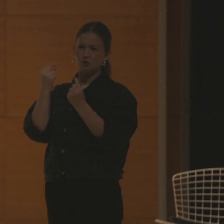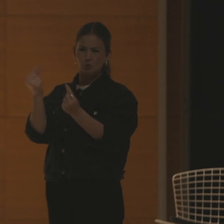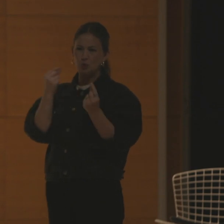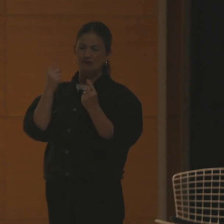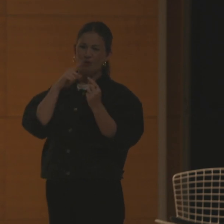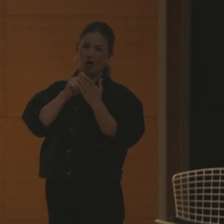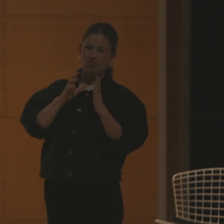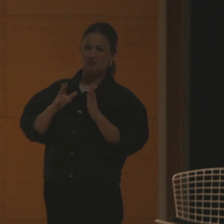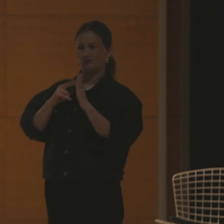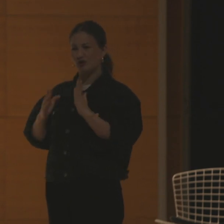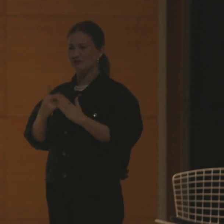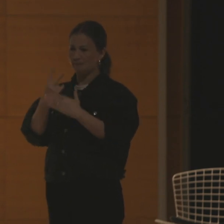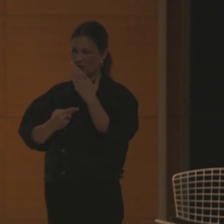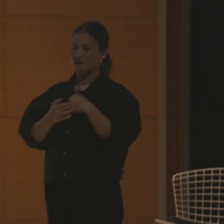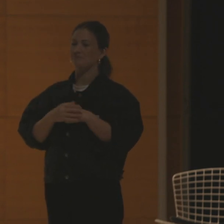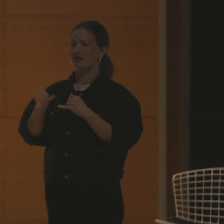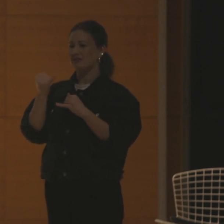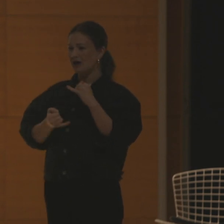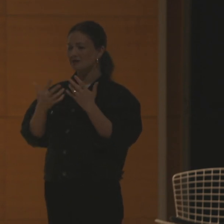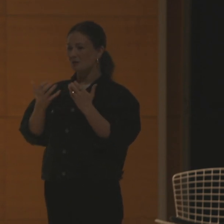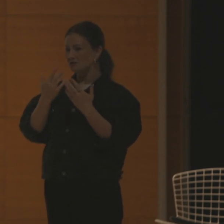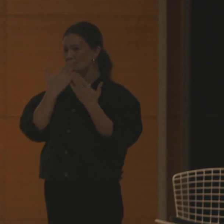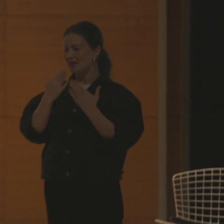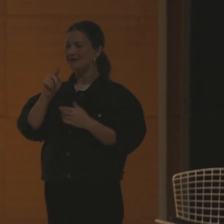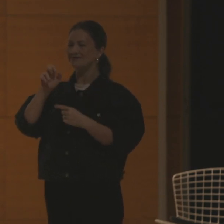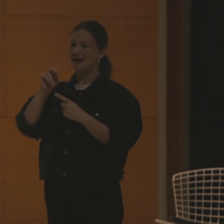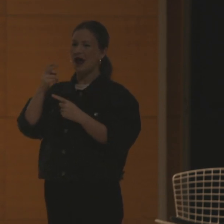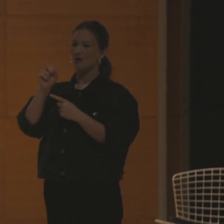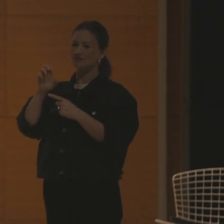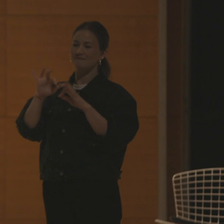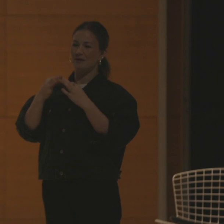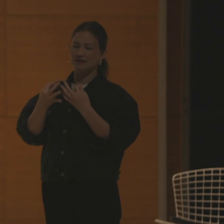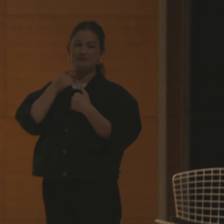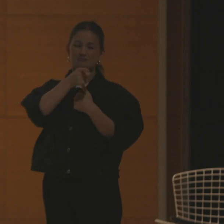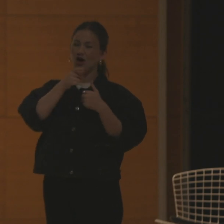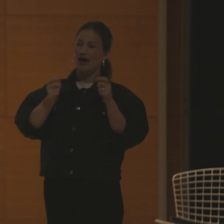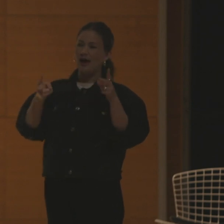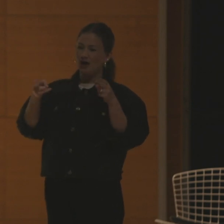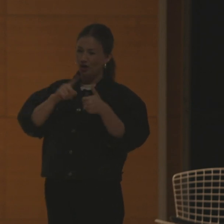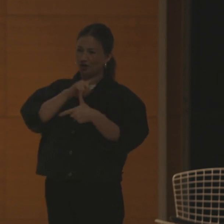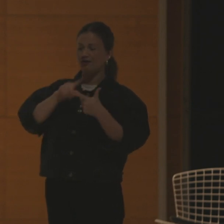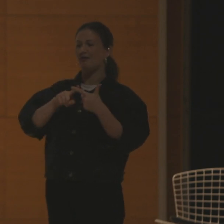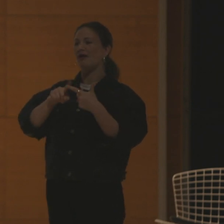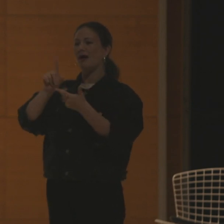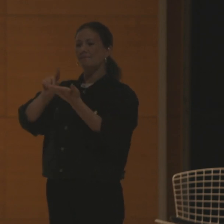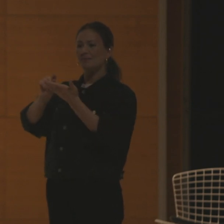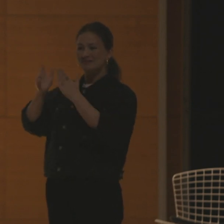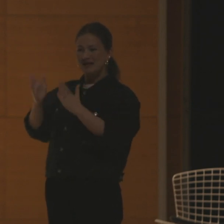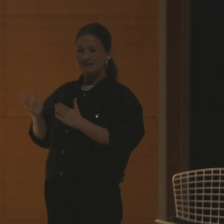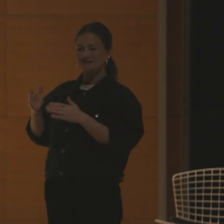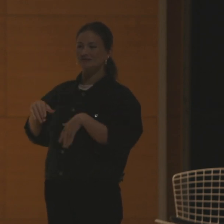and readers. Finally, I want to thank my Tin House family, my amazing editor, Maisie Cochran, my publicist, Becky Kramer,